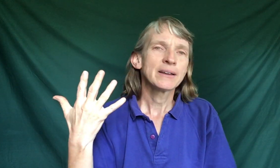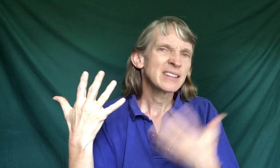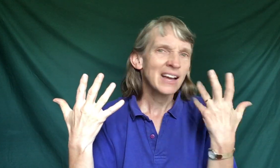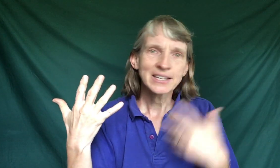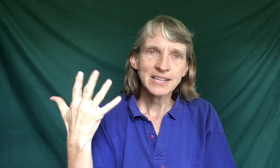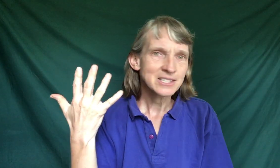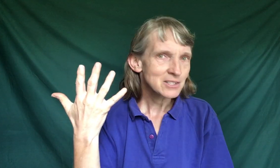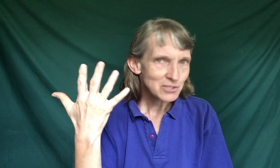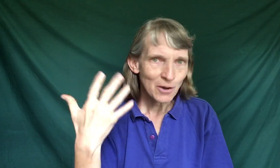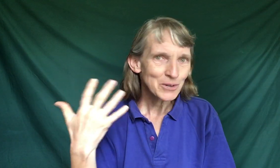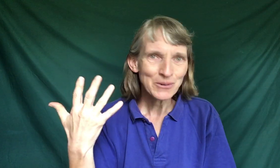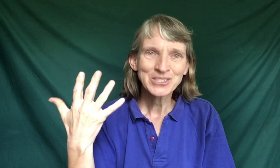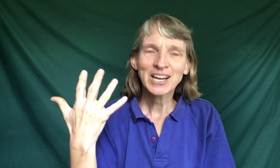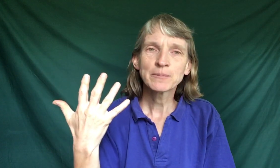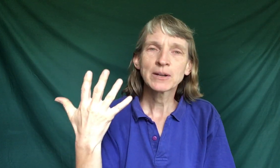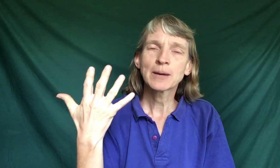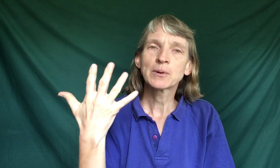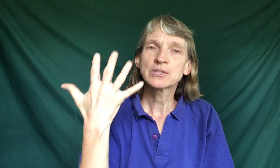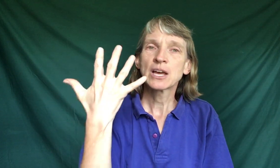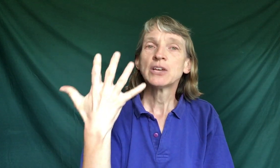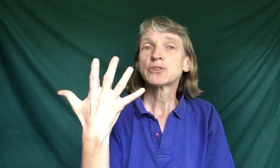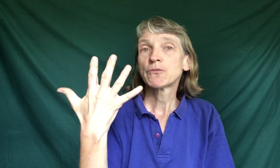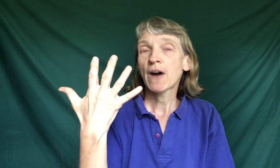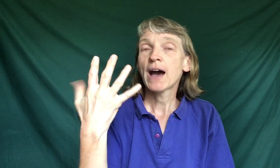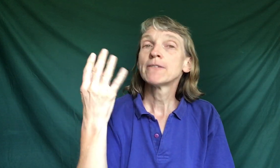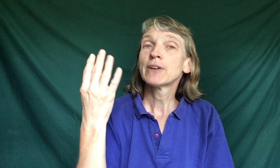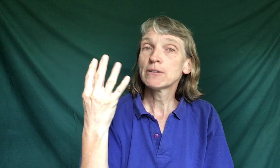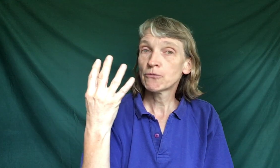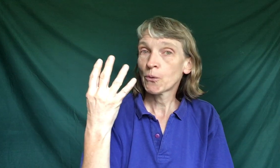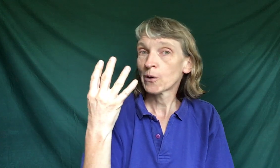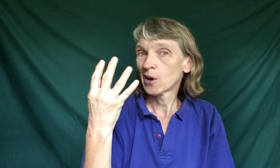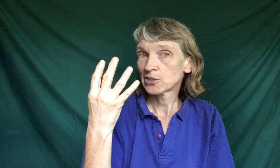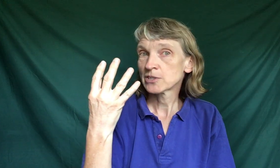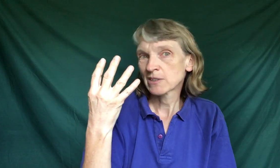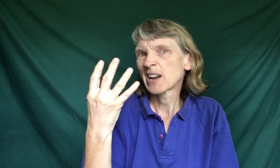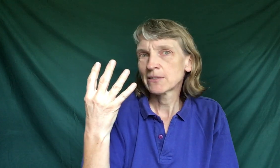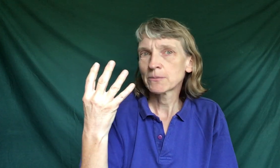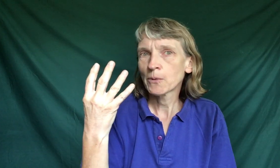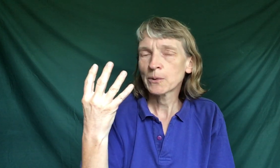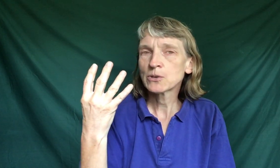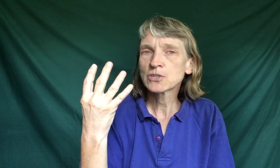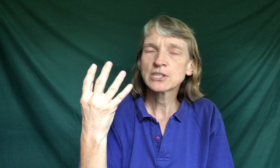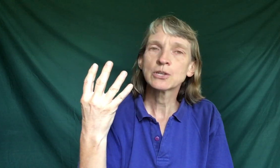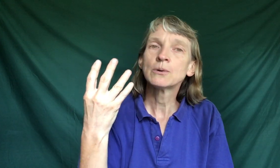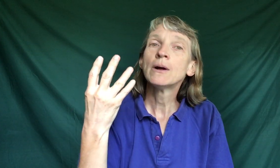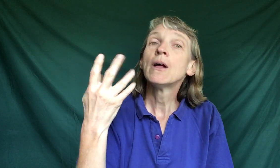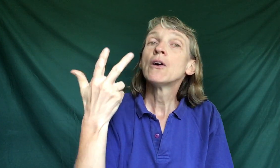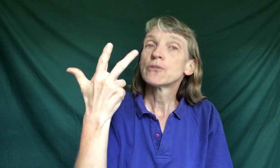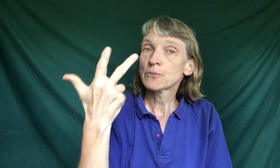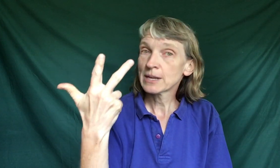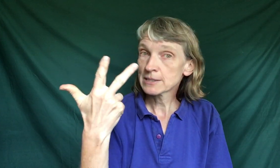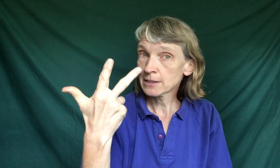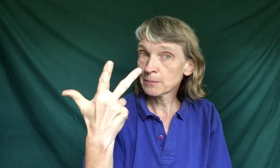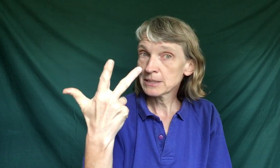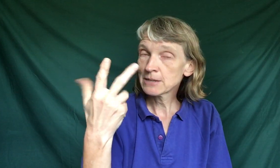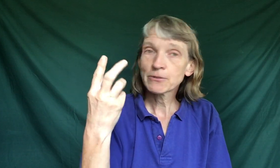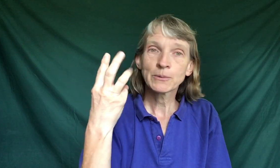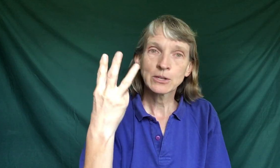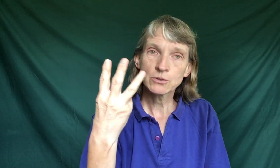the context of the song, we know we're talking about numbers. So five and four are just kind of what we usually do. Three is a little bit different. We don't do